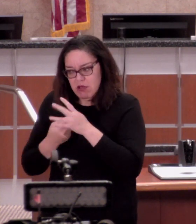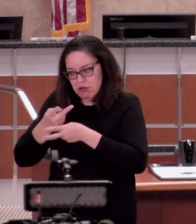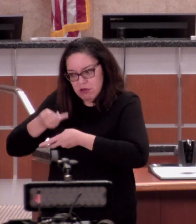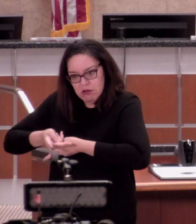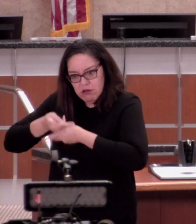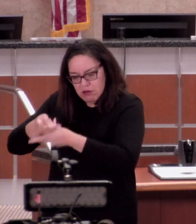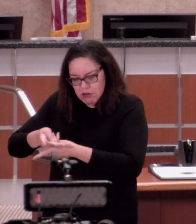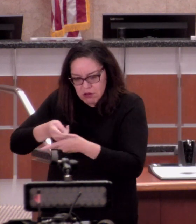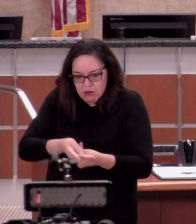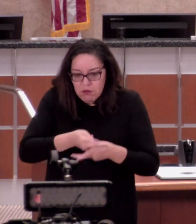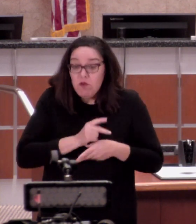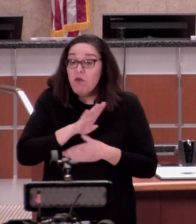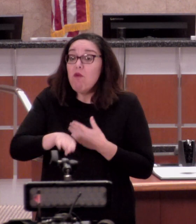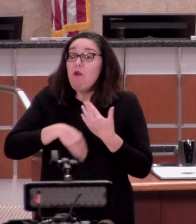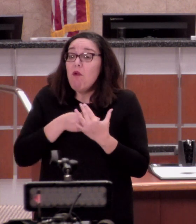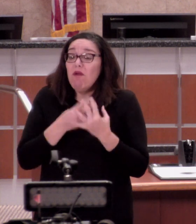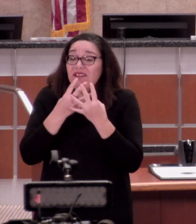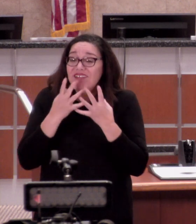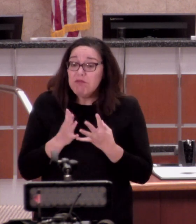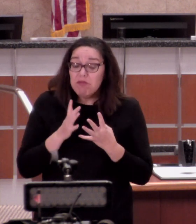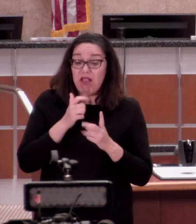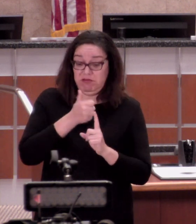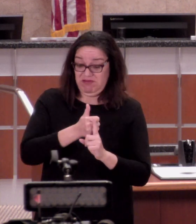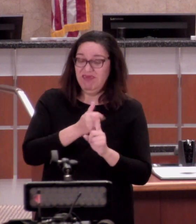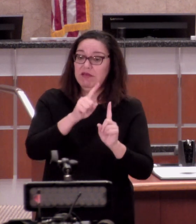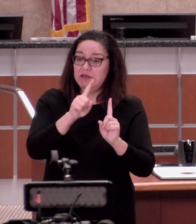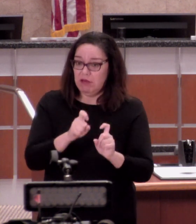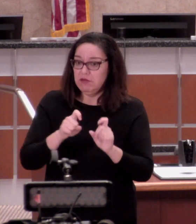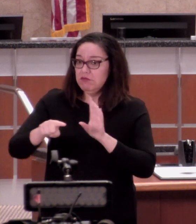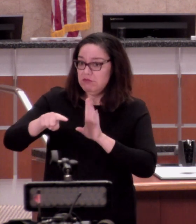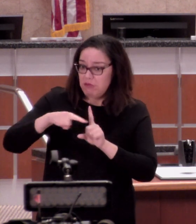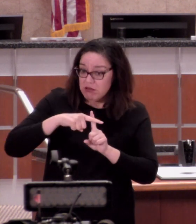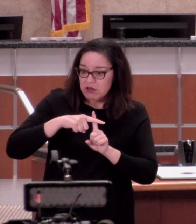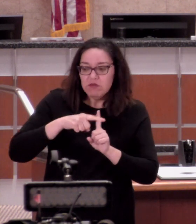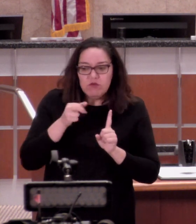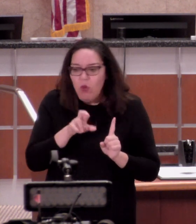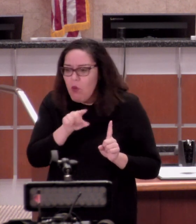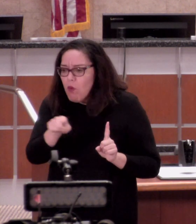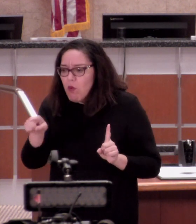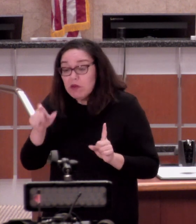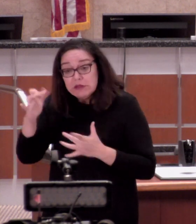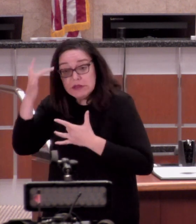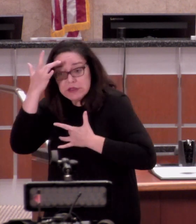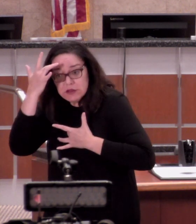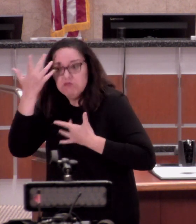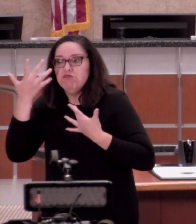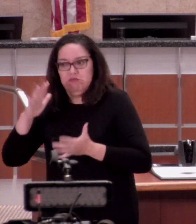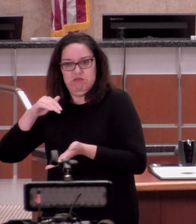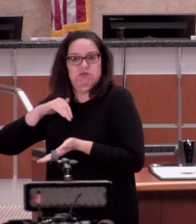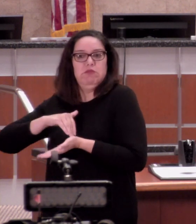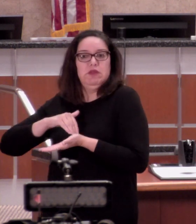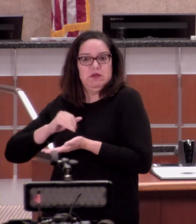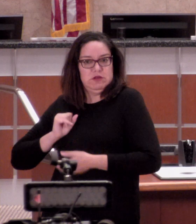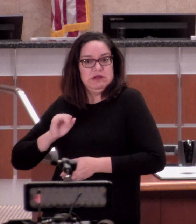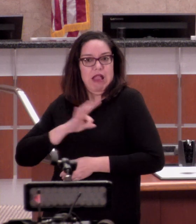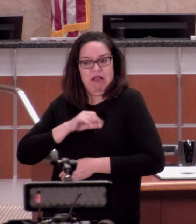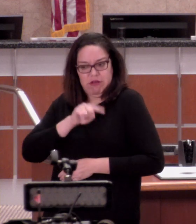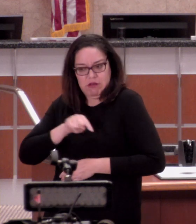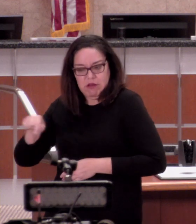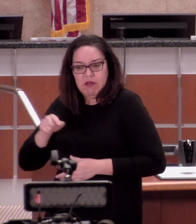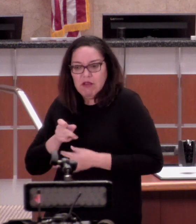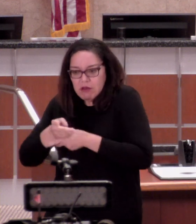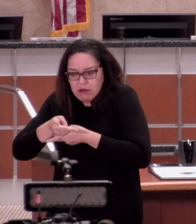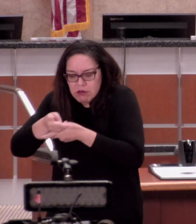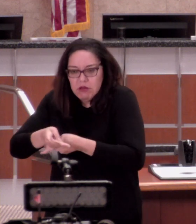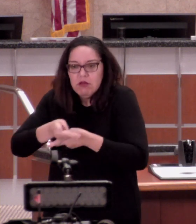All of our inmates that have tested positive or that are sick are being treated by medical staff. And at this